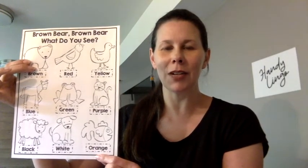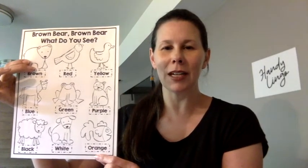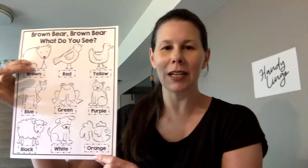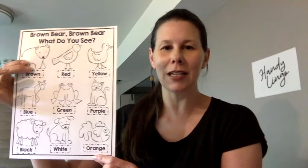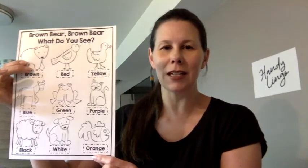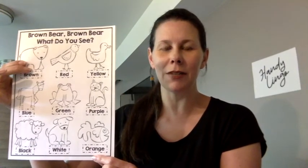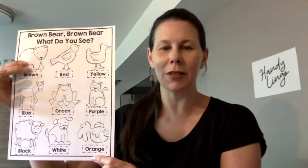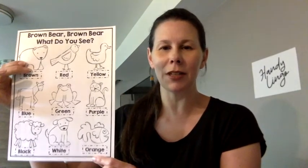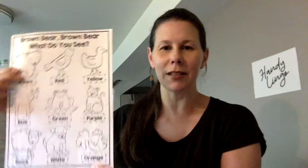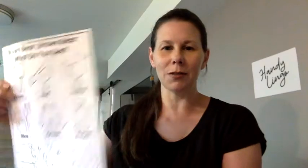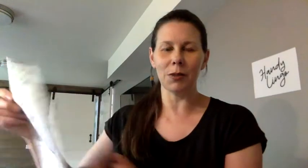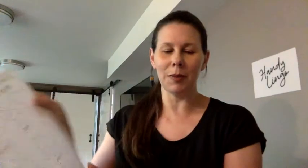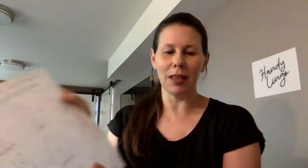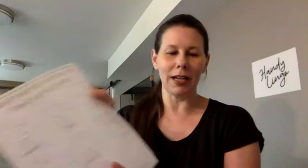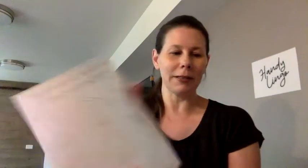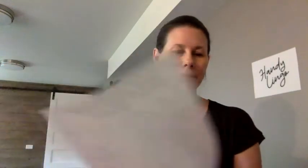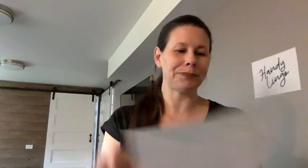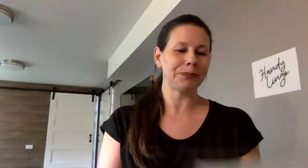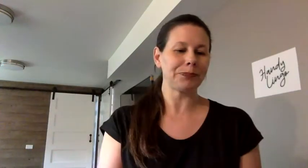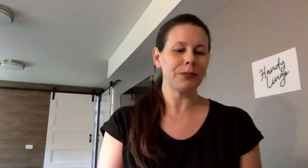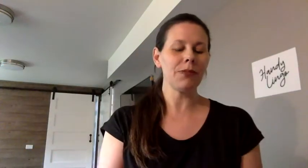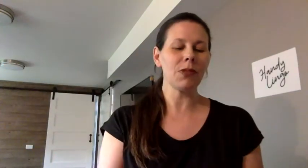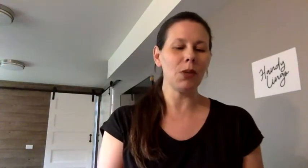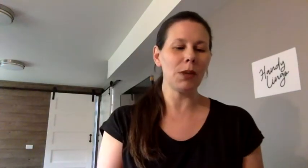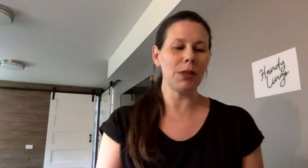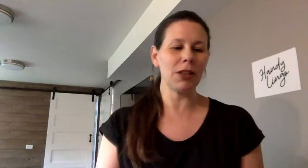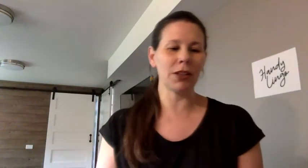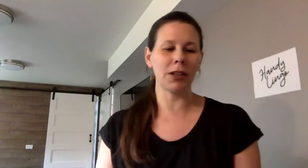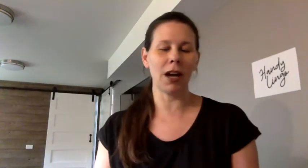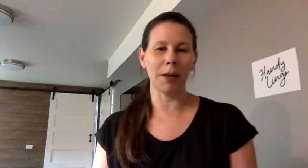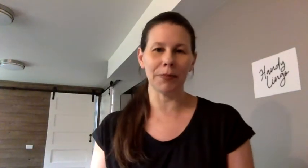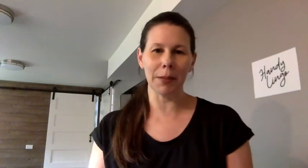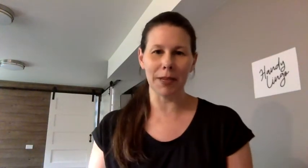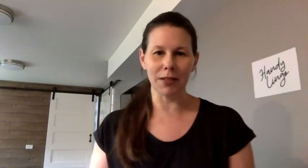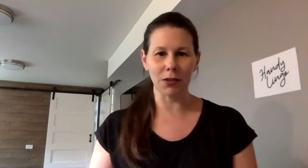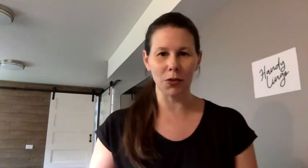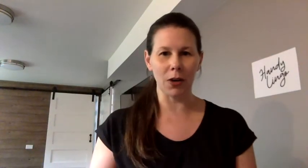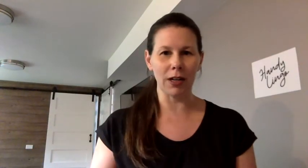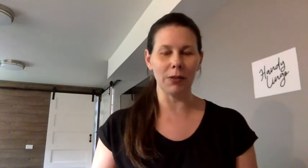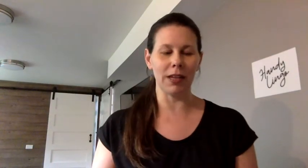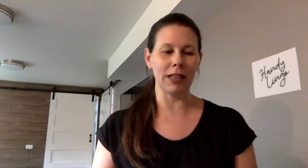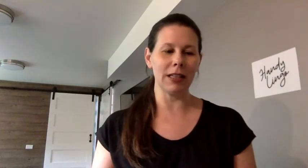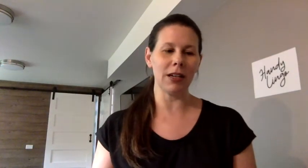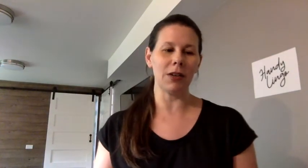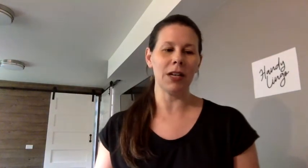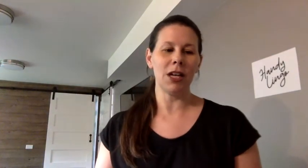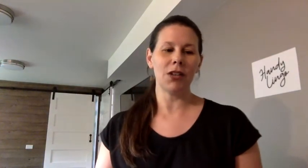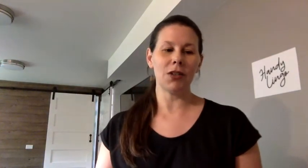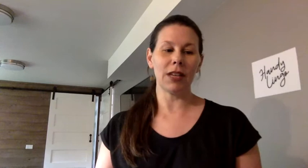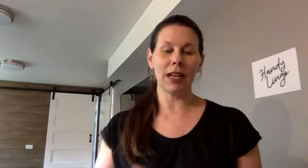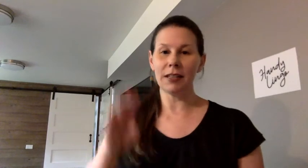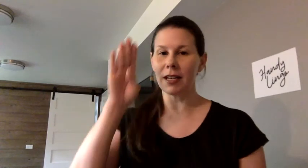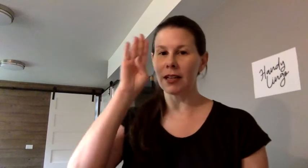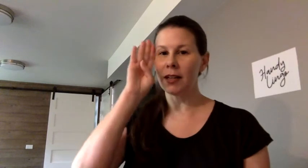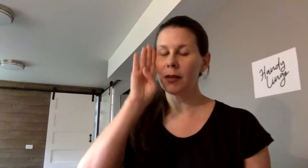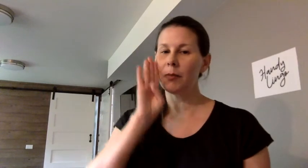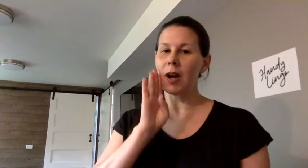an idea of what a lesson would be like when we learn a basic story with Handy Lingo. So like I said,